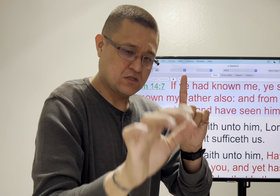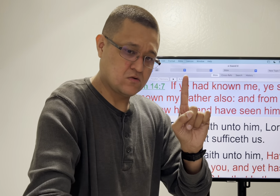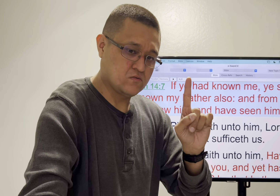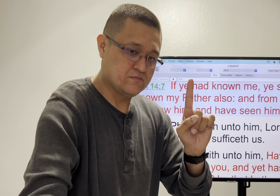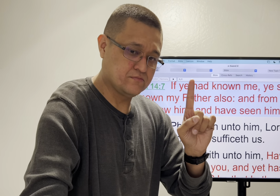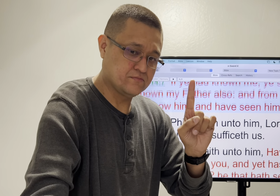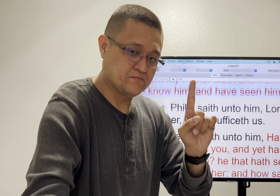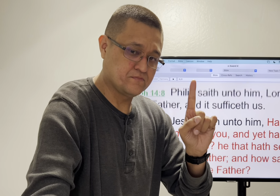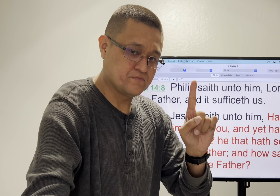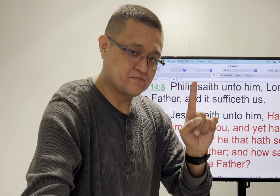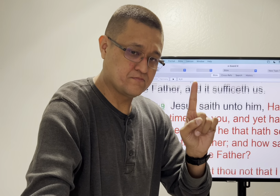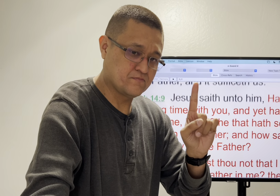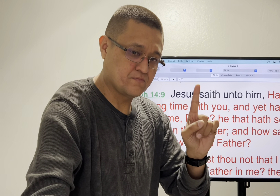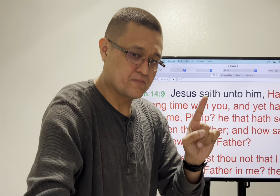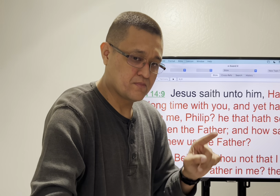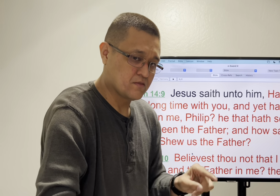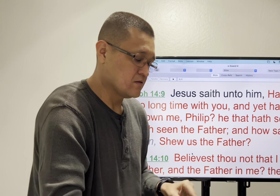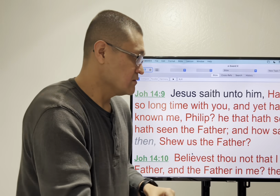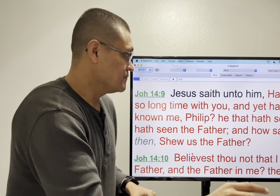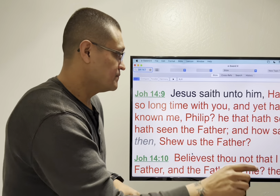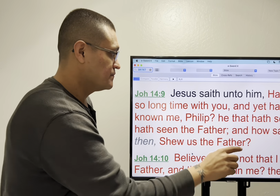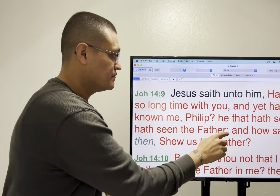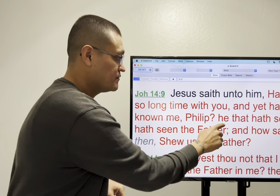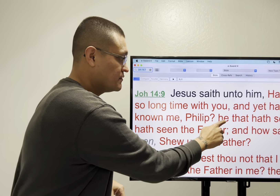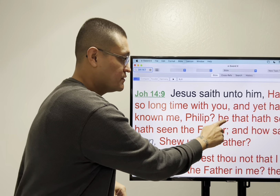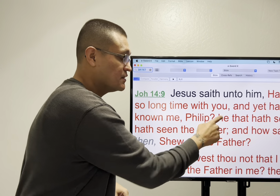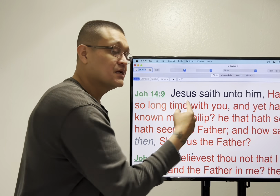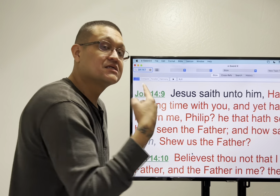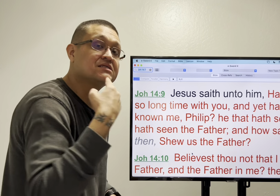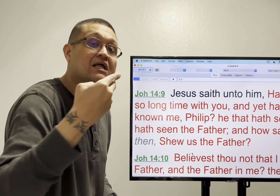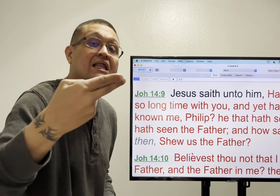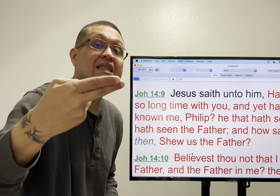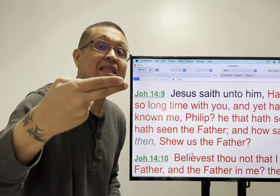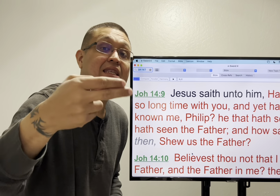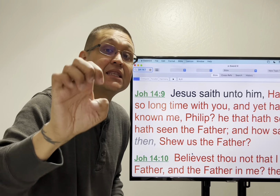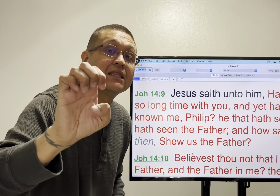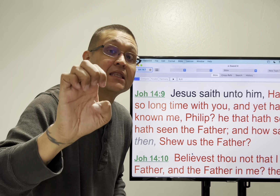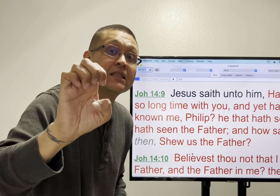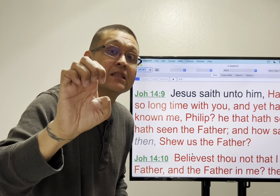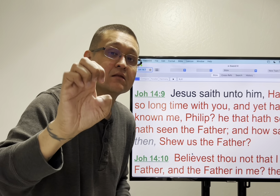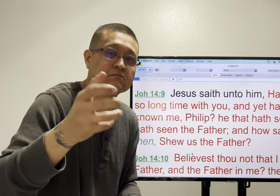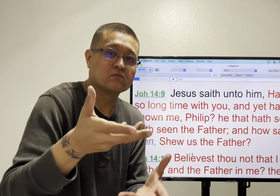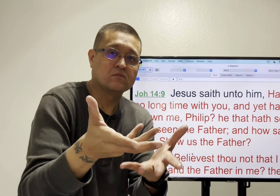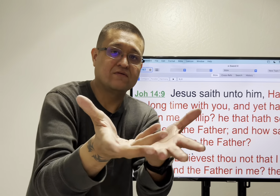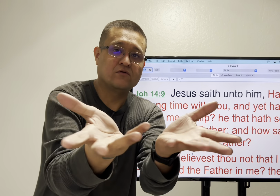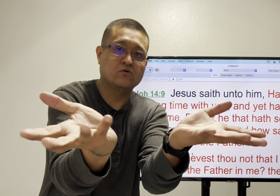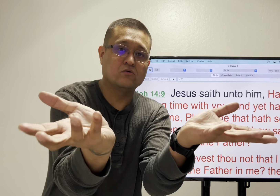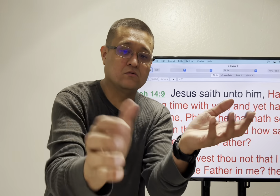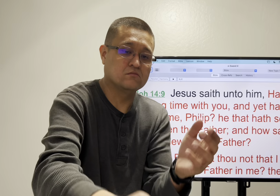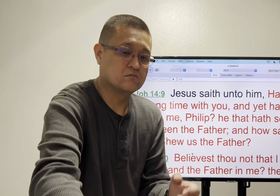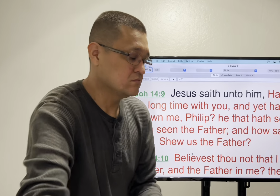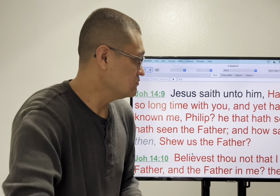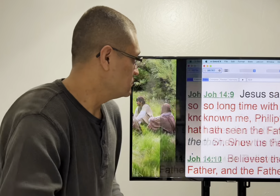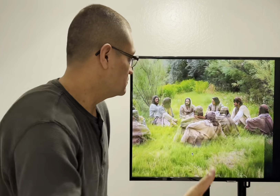We learned that only the begotten Son has seen him. We continue on in verse 9.